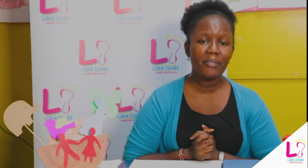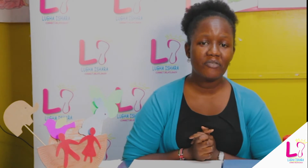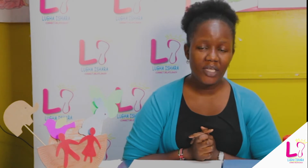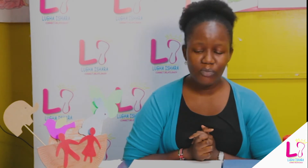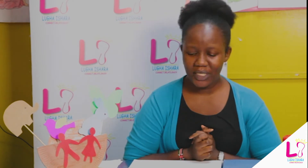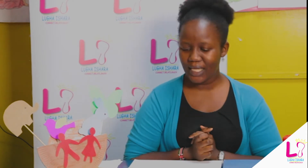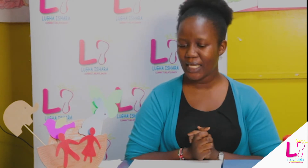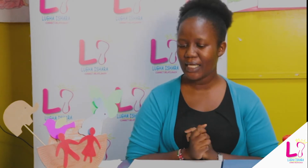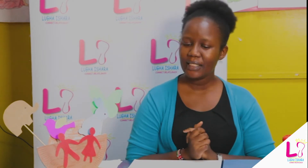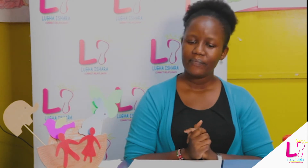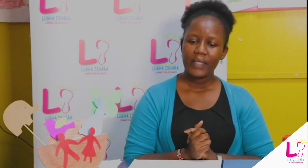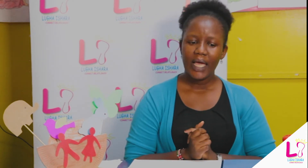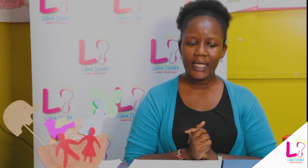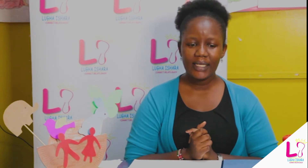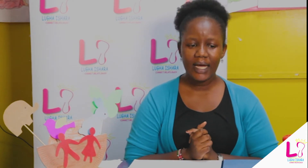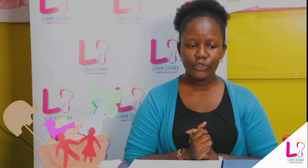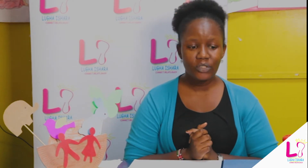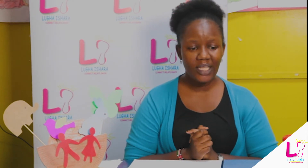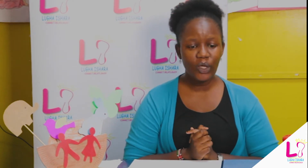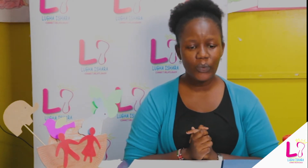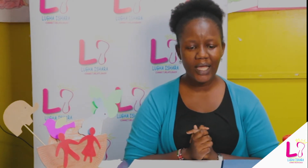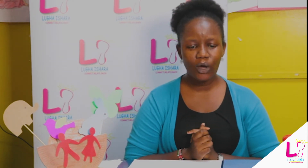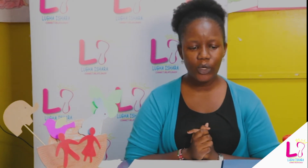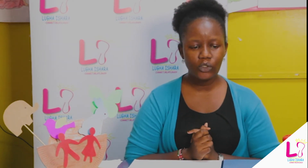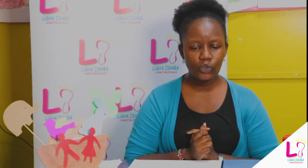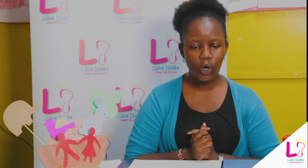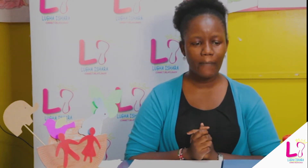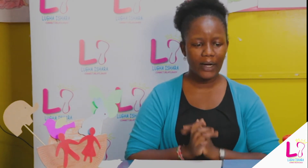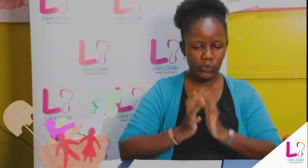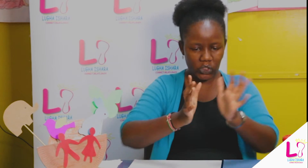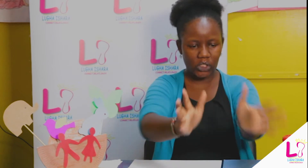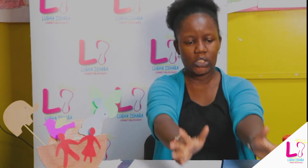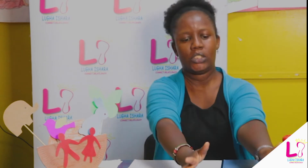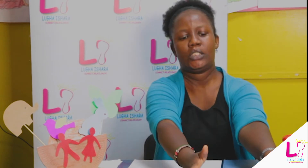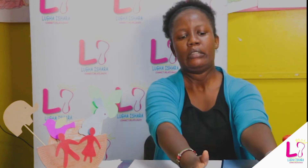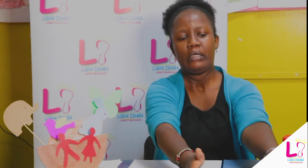is Faith Muteki, and today we are going to talk about